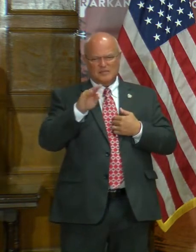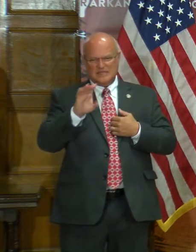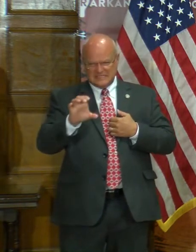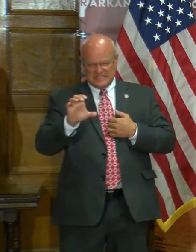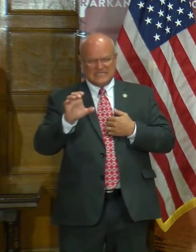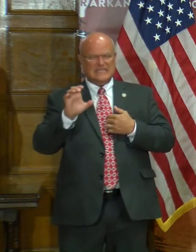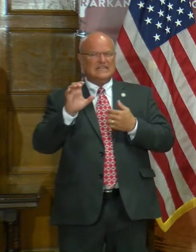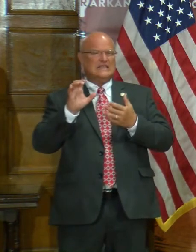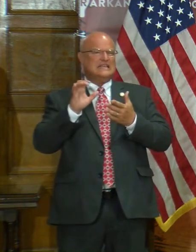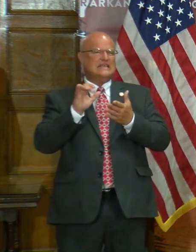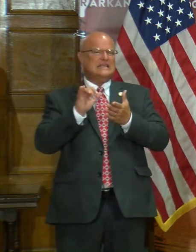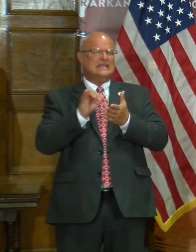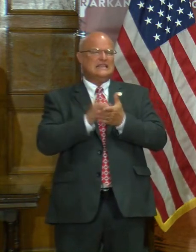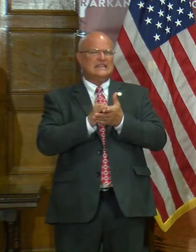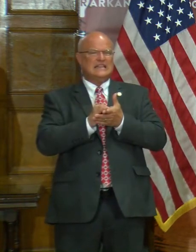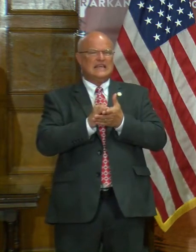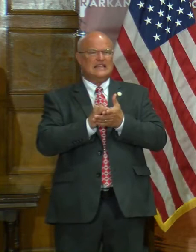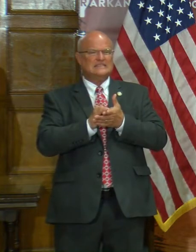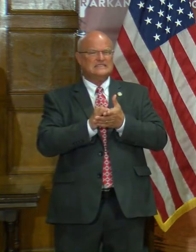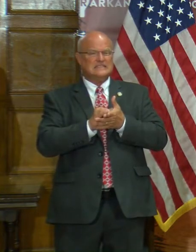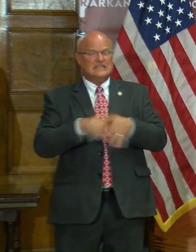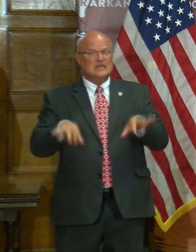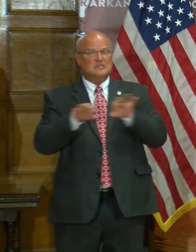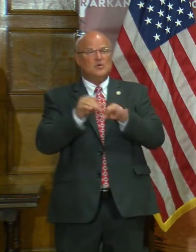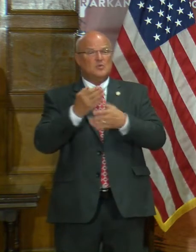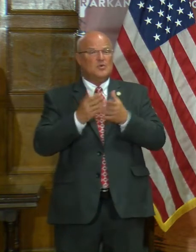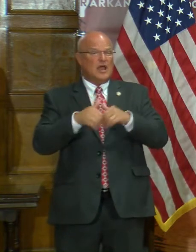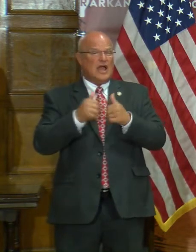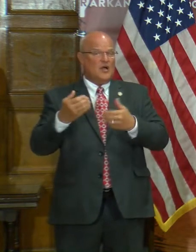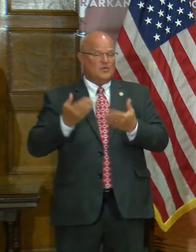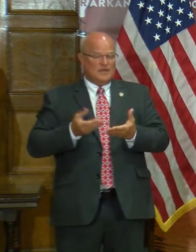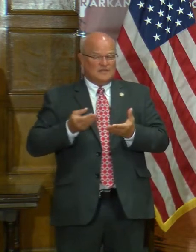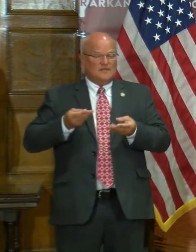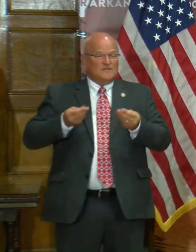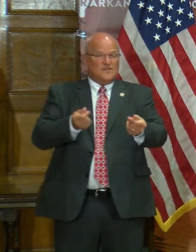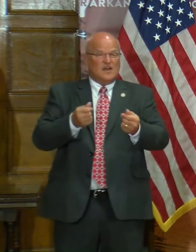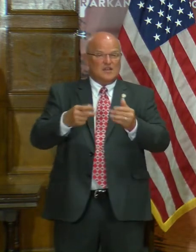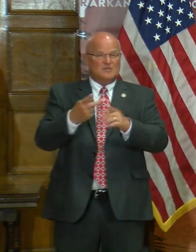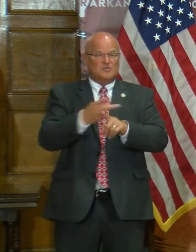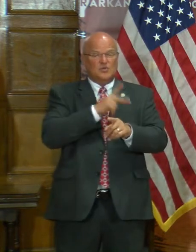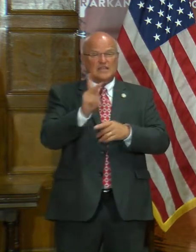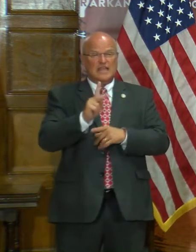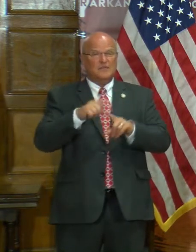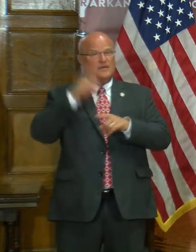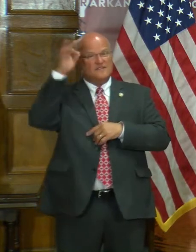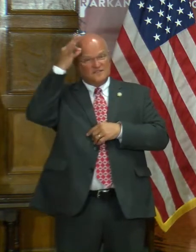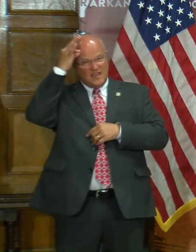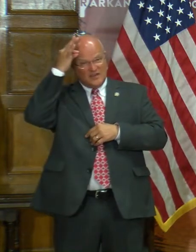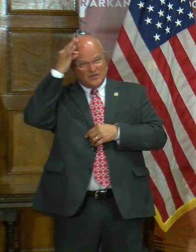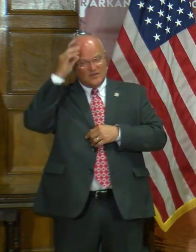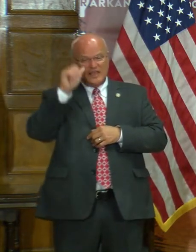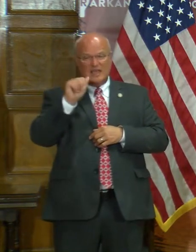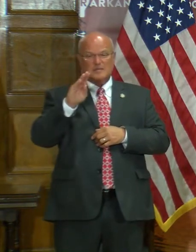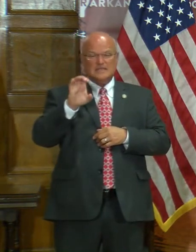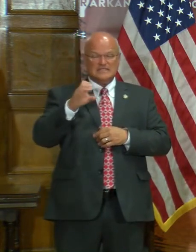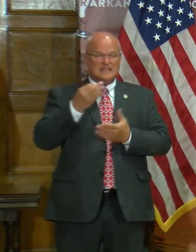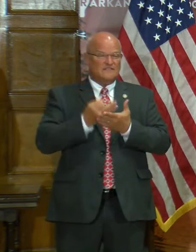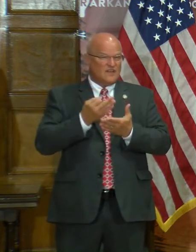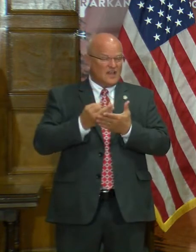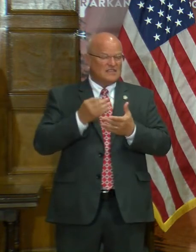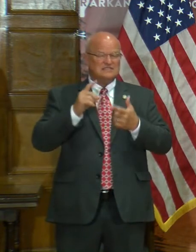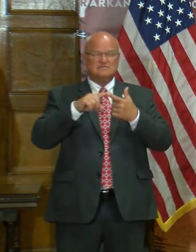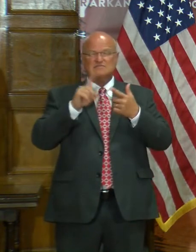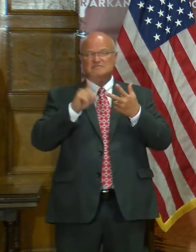which is a very important part of how we fund pre-K, but you also have federal funds, you have ABC funds,